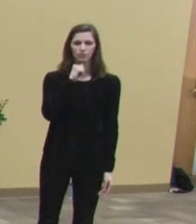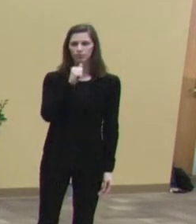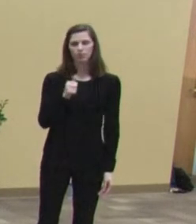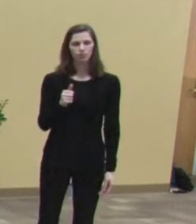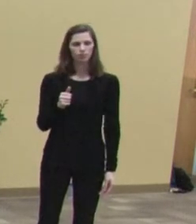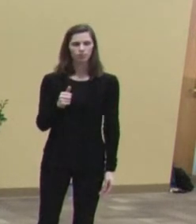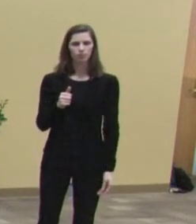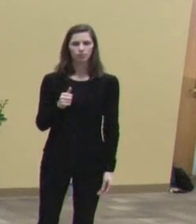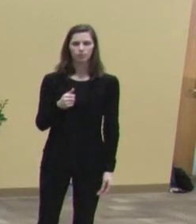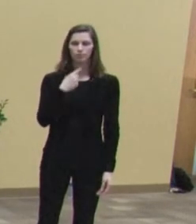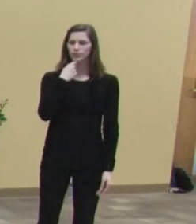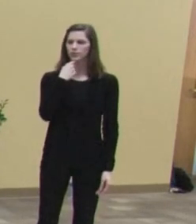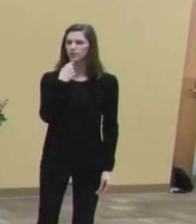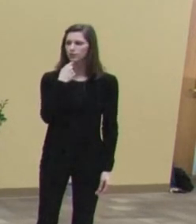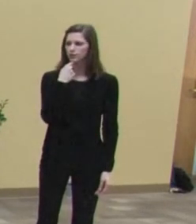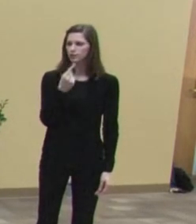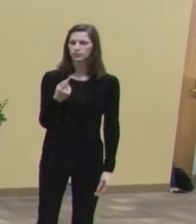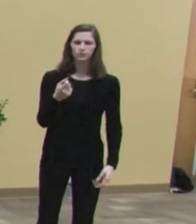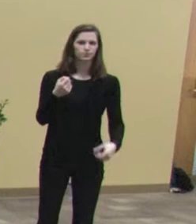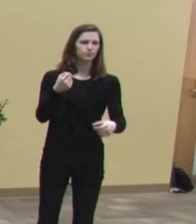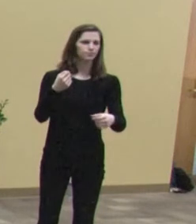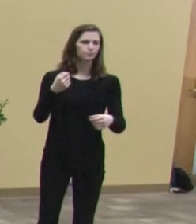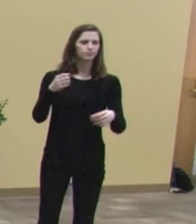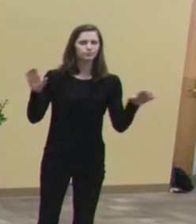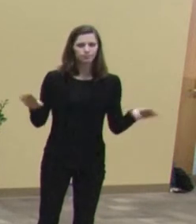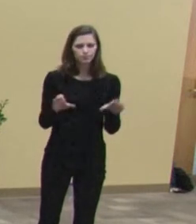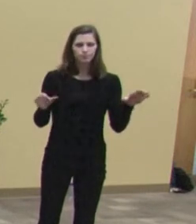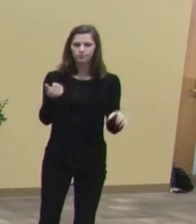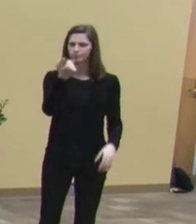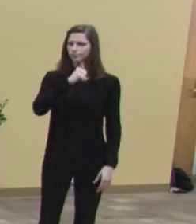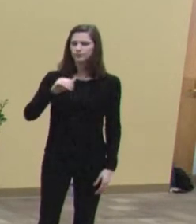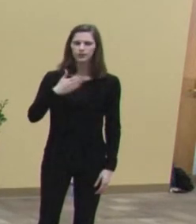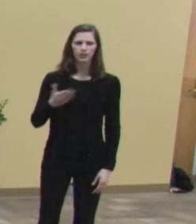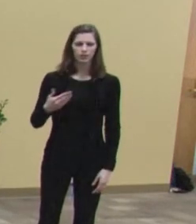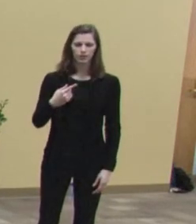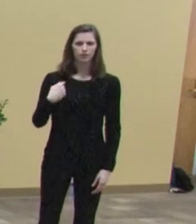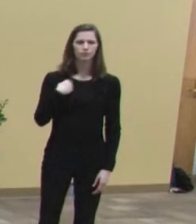you something that we don't do ourselves in SCLC.